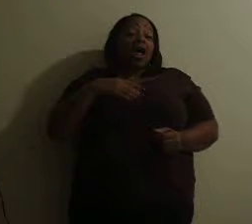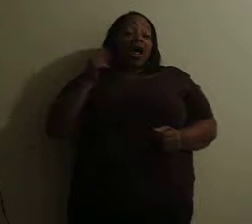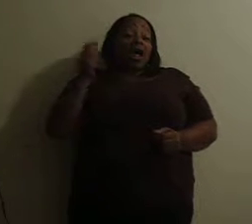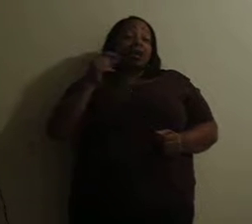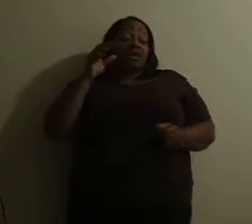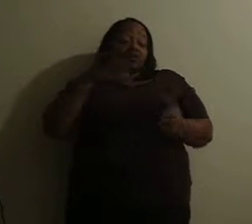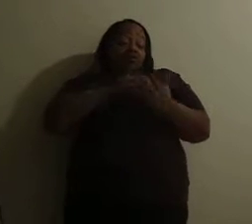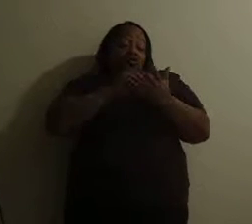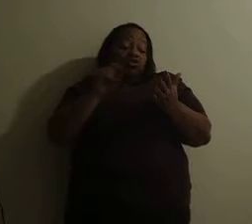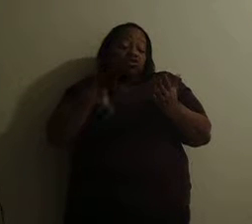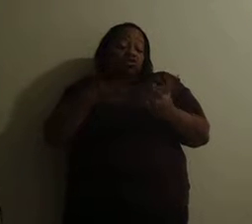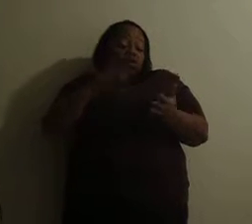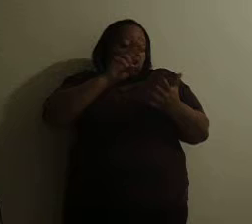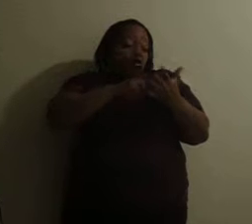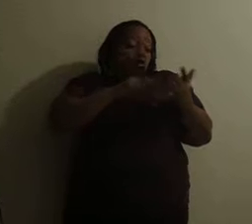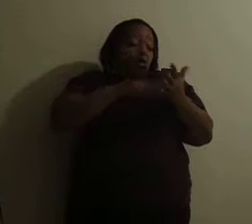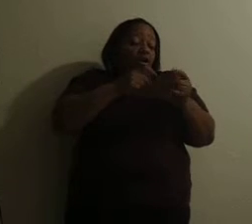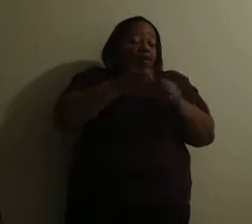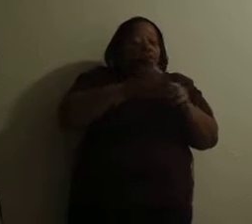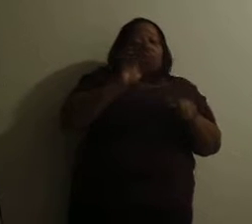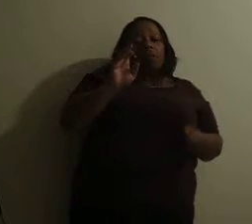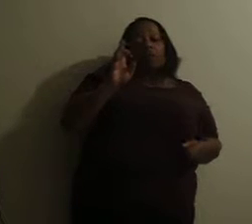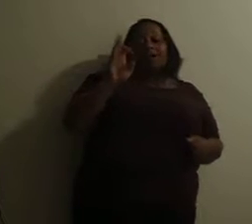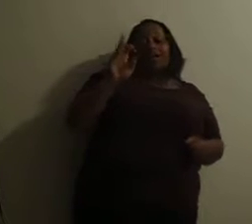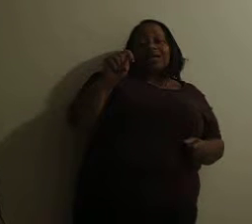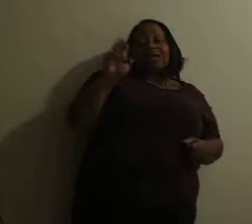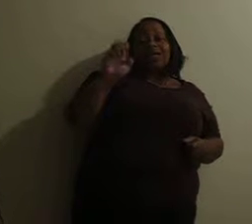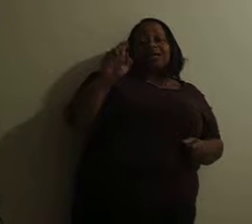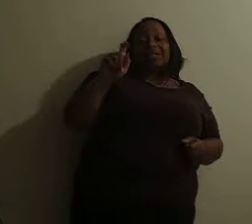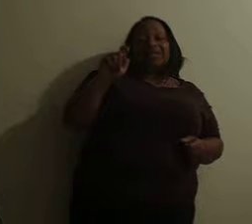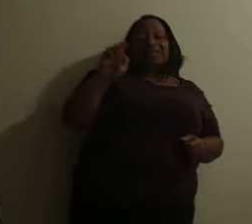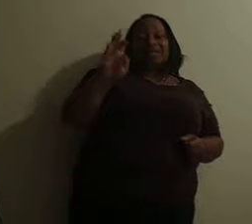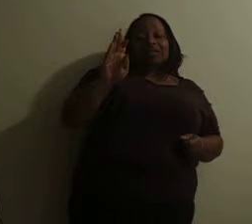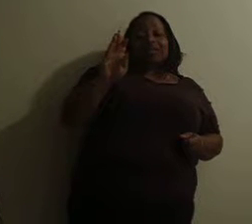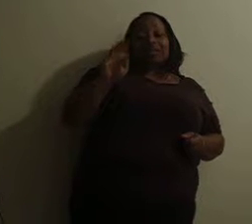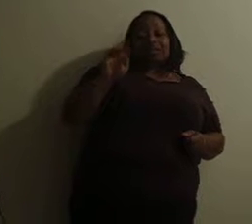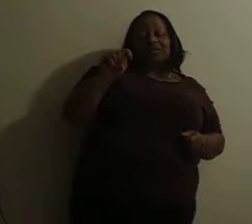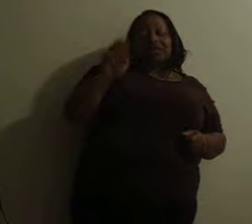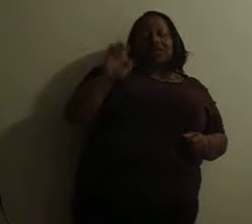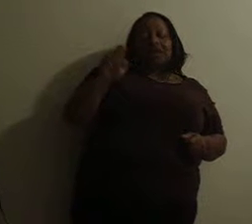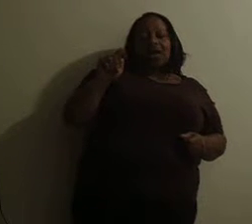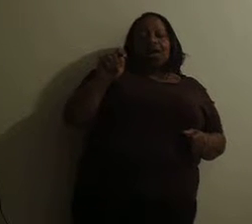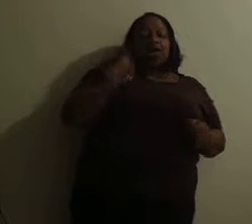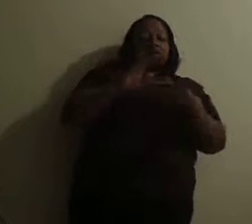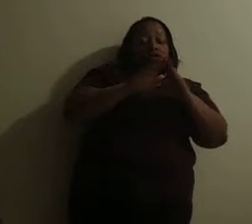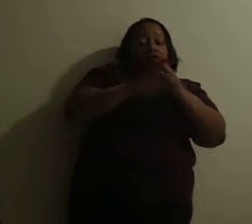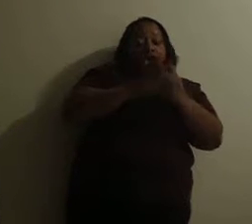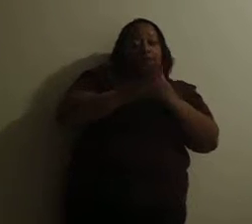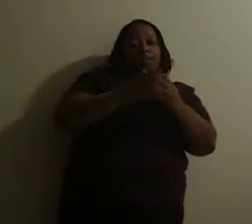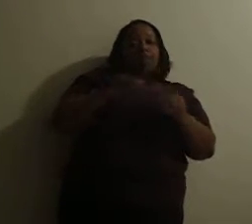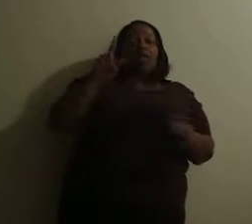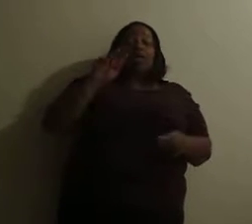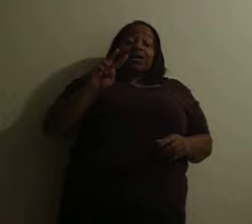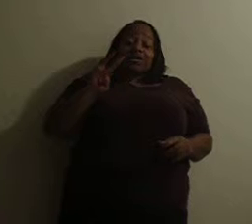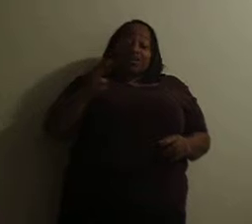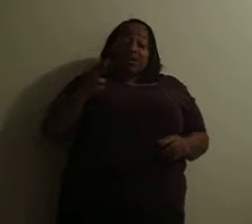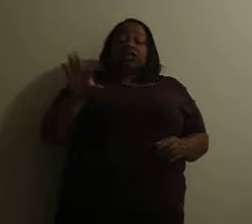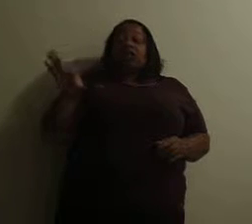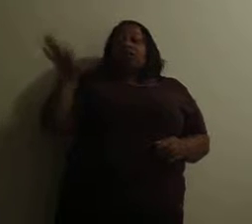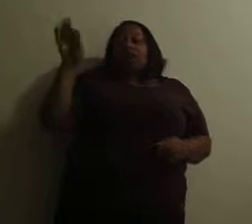our regular reading skills textbook, and then to go find an article in the library. And I have them use the